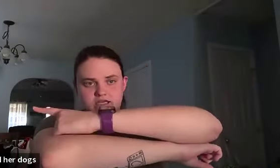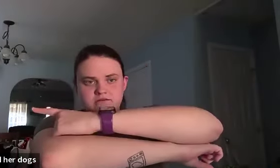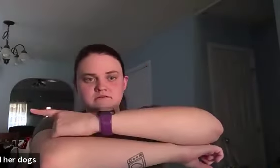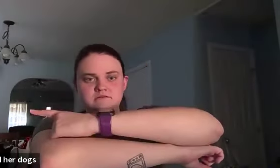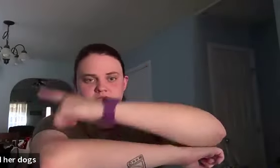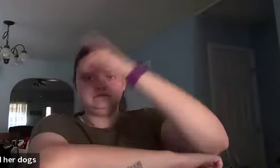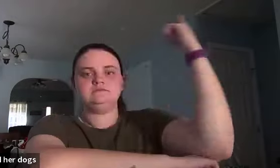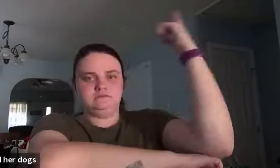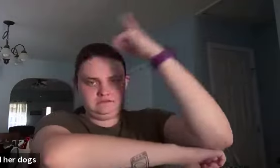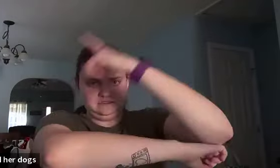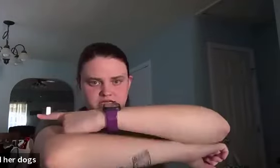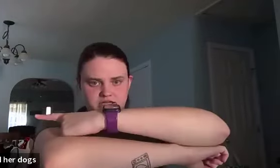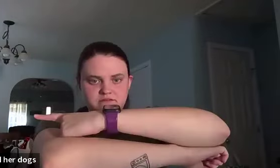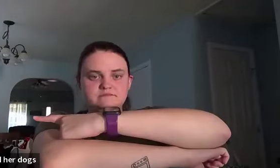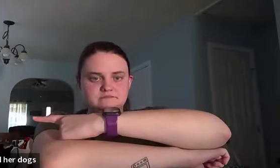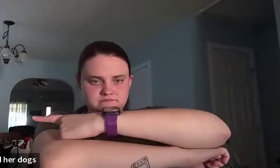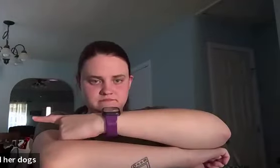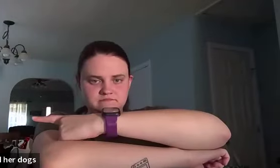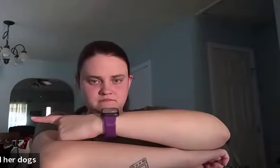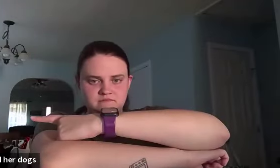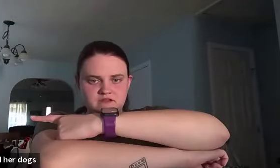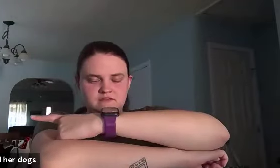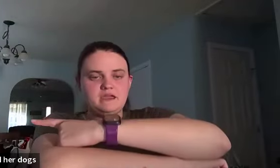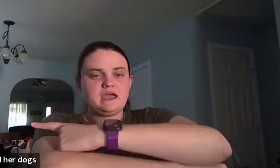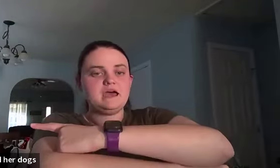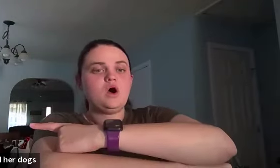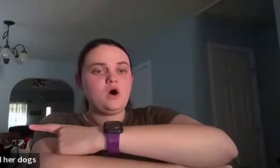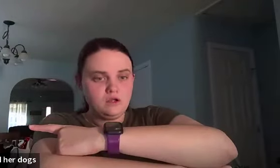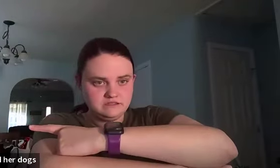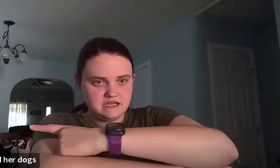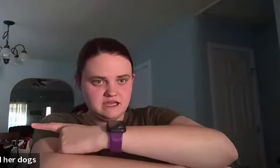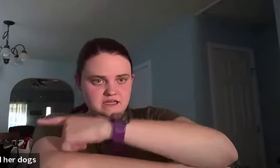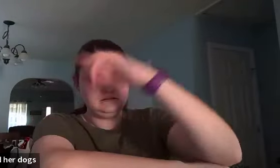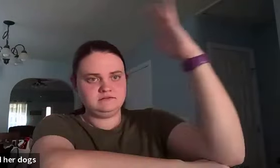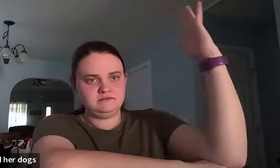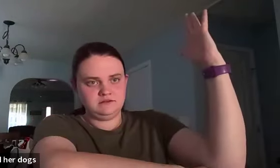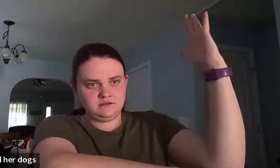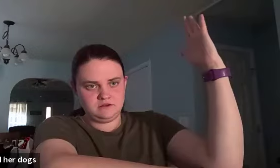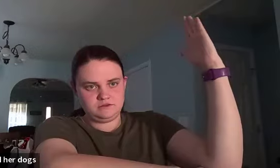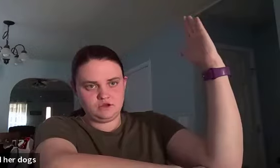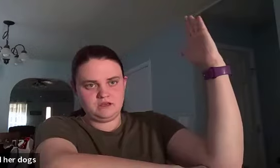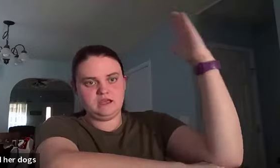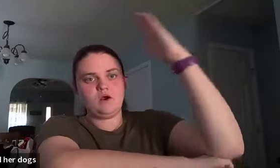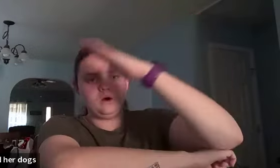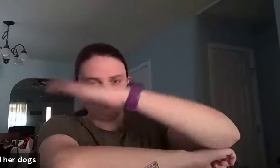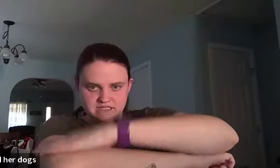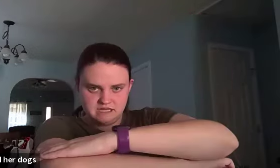day, day. Then we had all day, the open hand, all